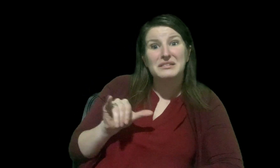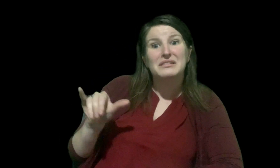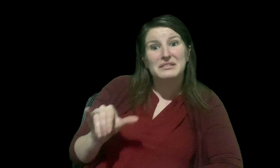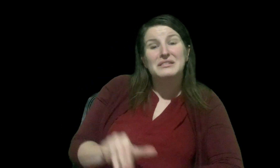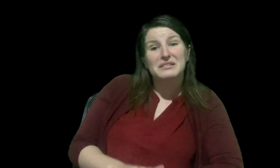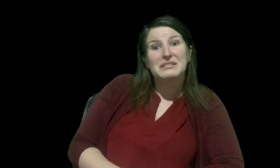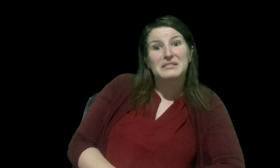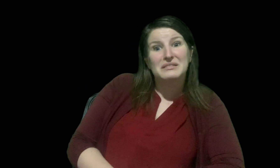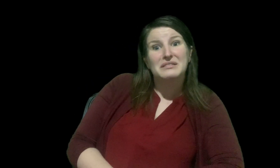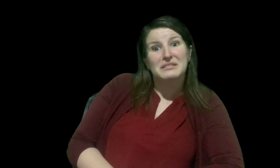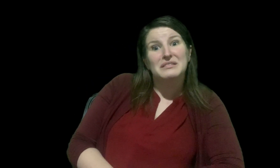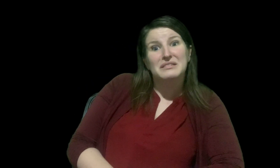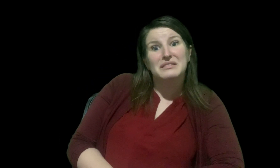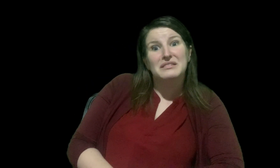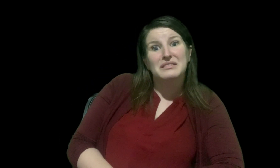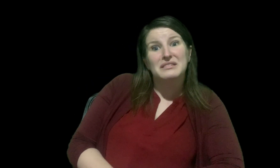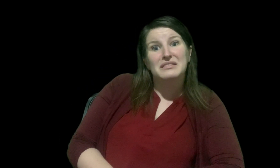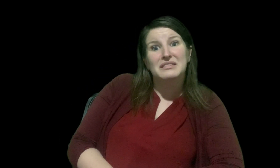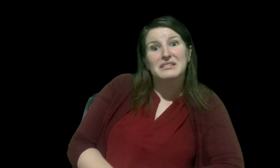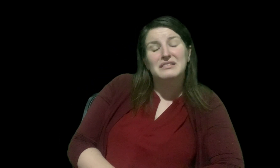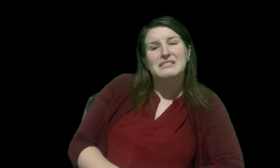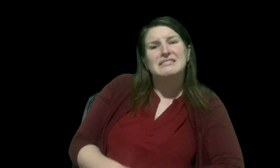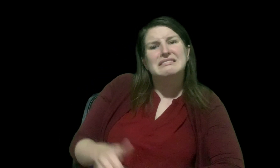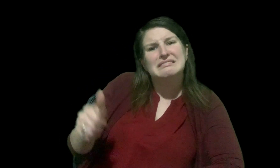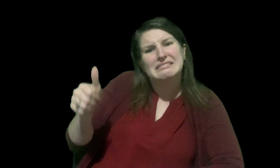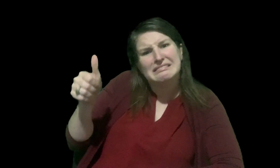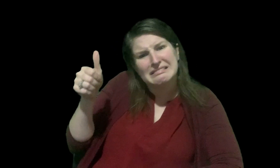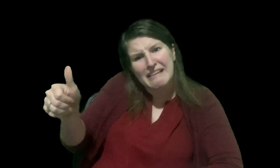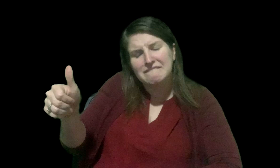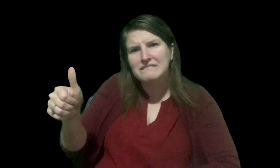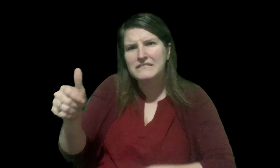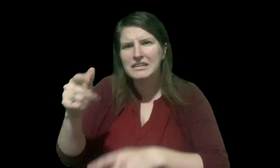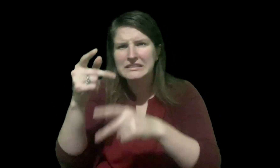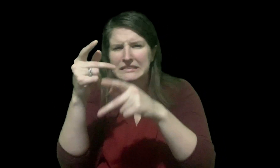The reason being is that they need to learn how to swim as well.